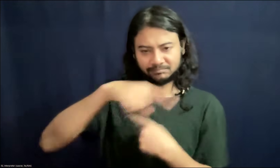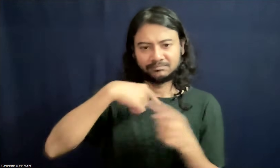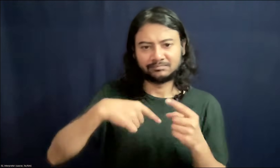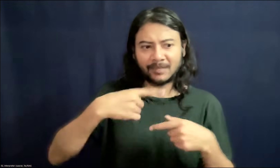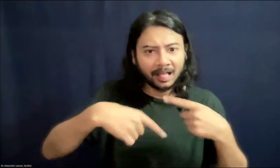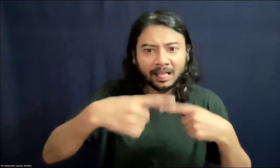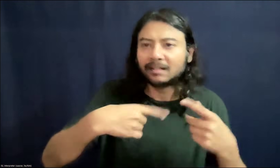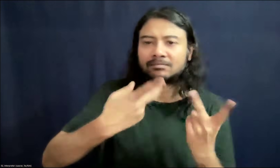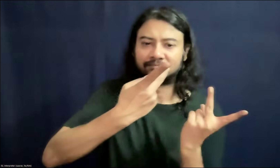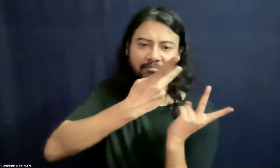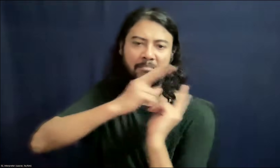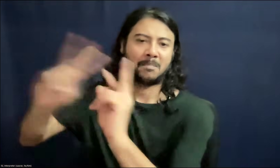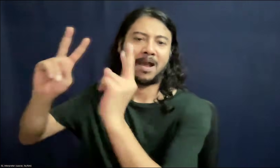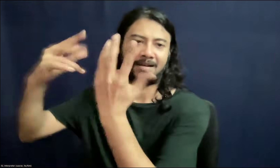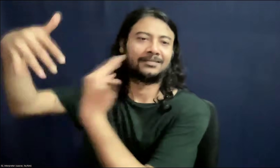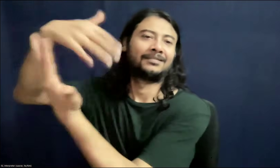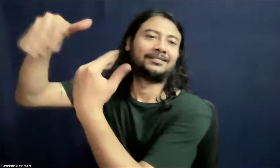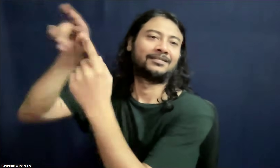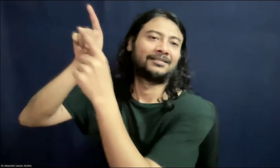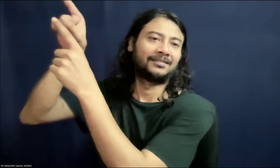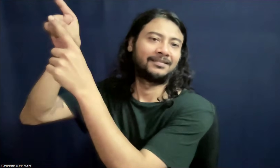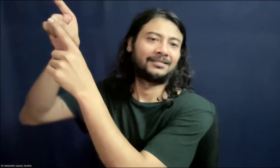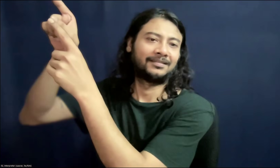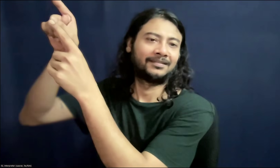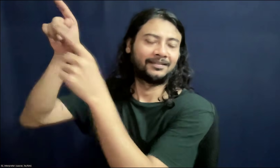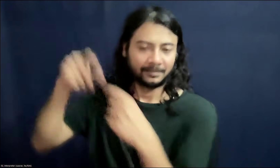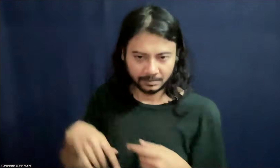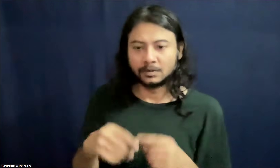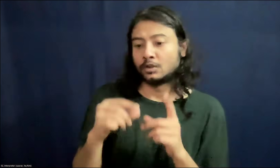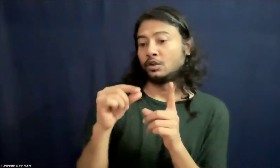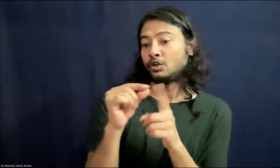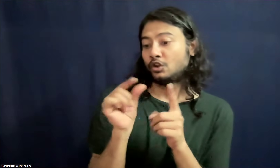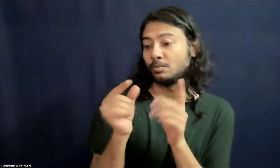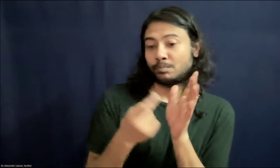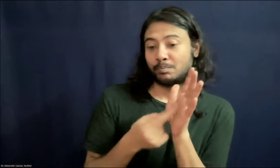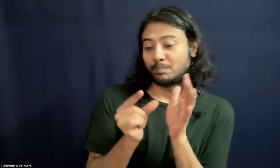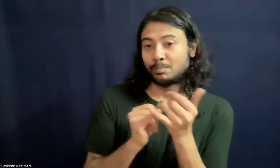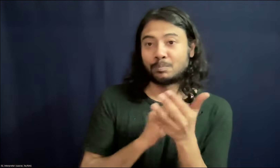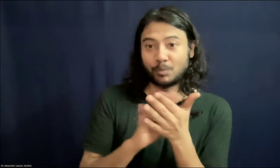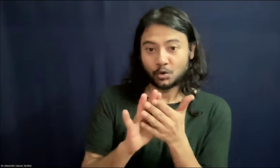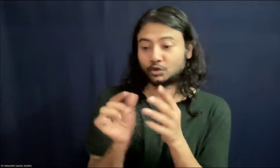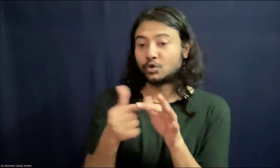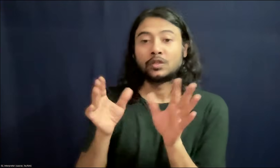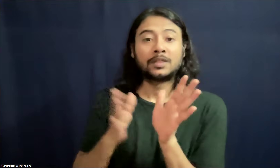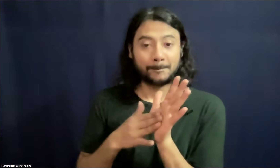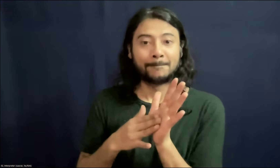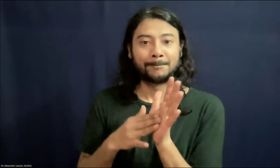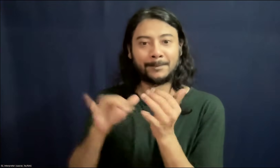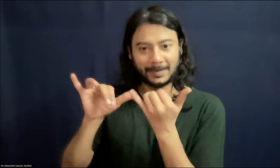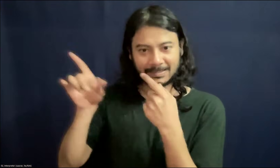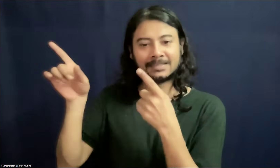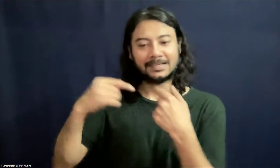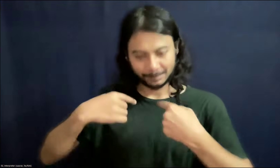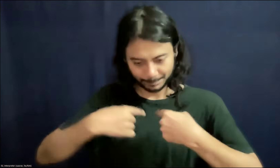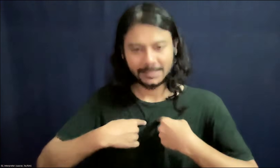He's the Paramatma. And then Krishna says that I am that Purushottama. There is nobody above me. I